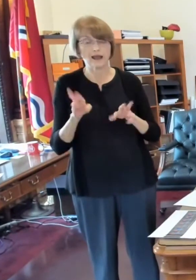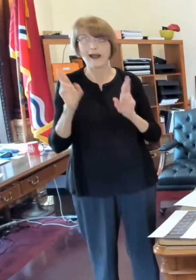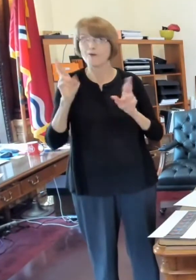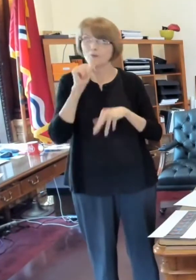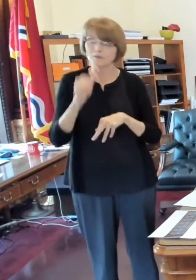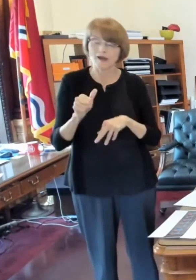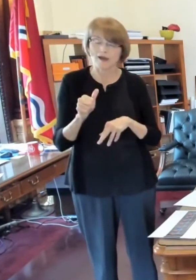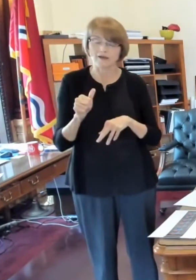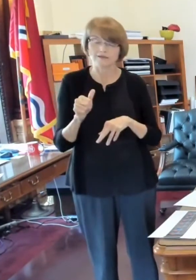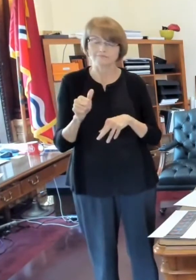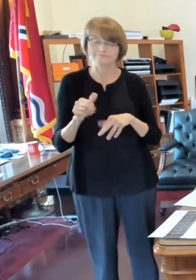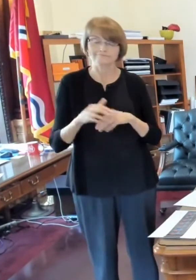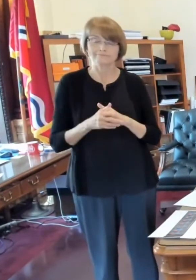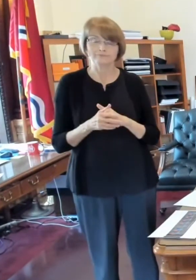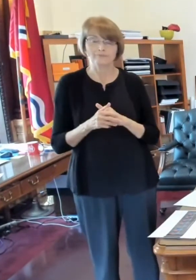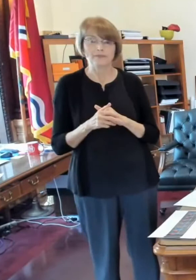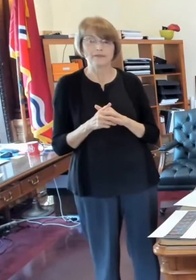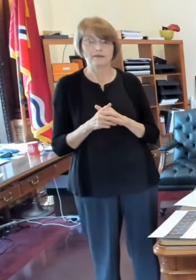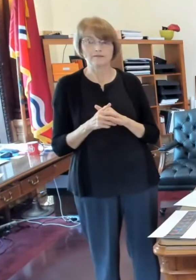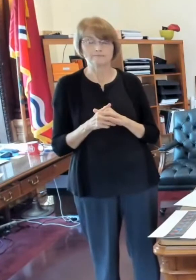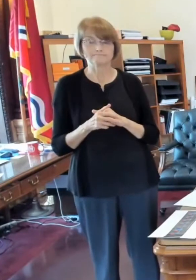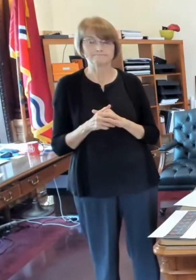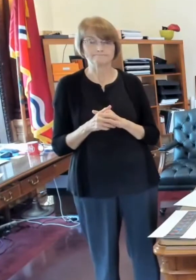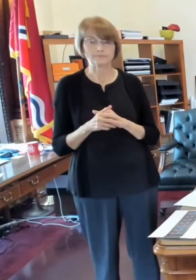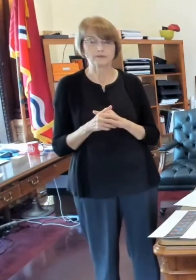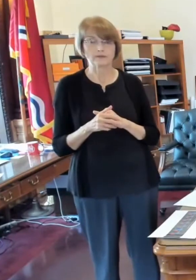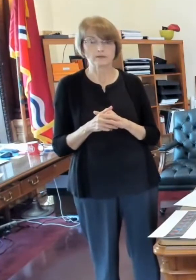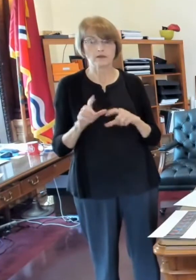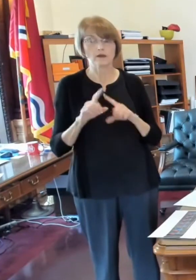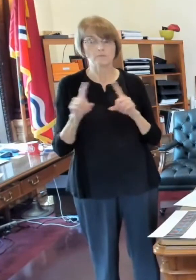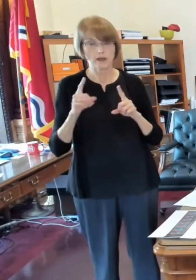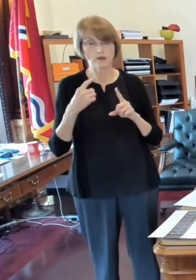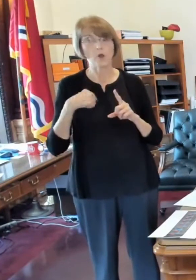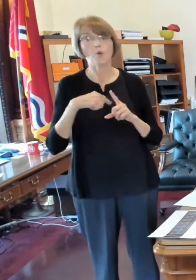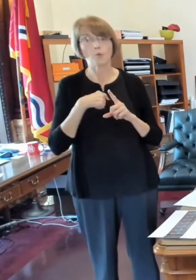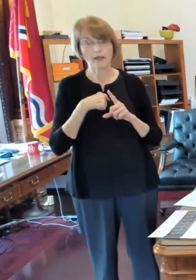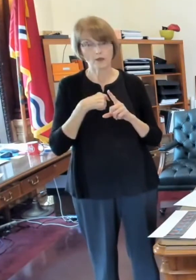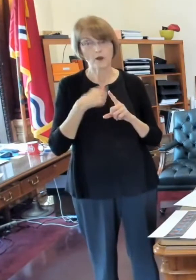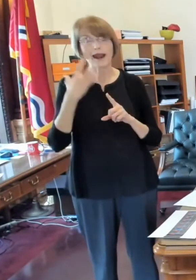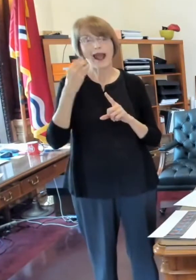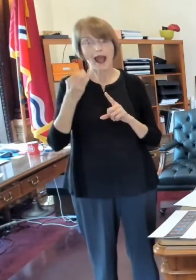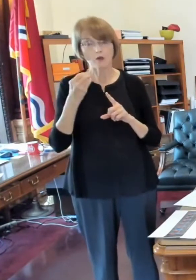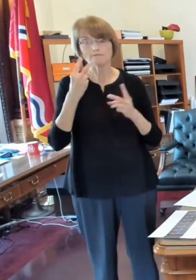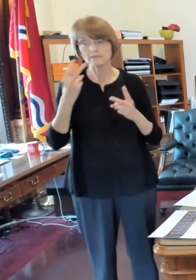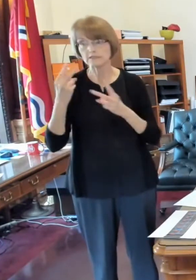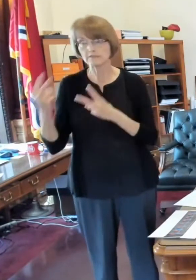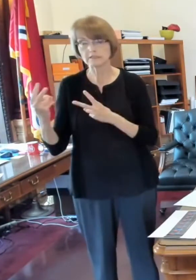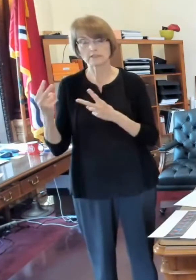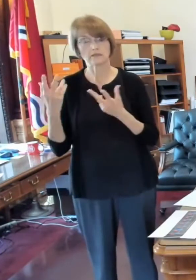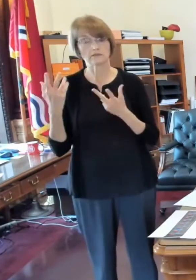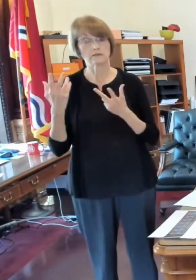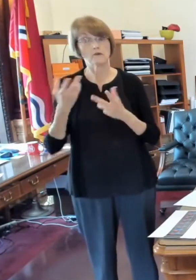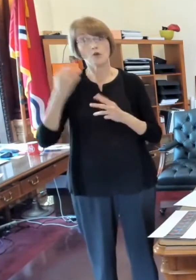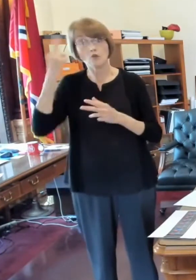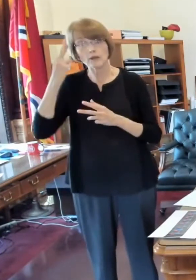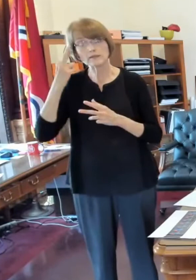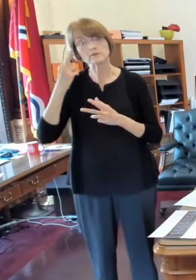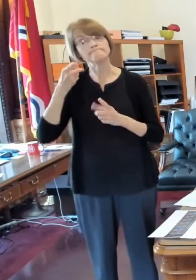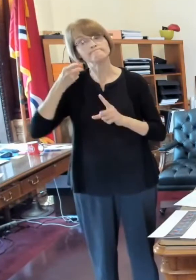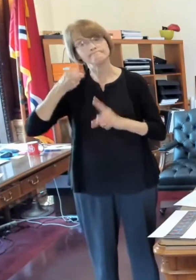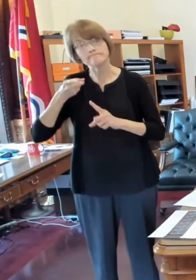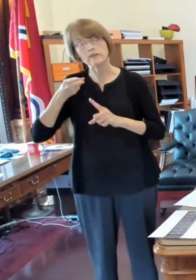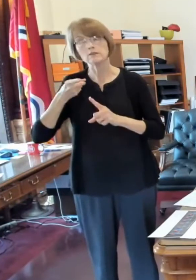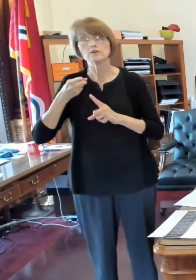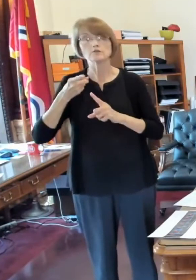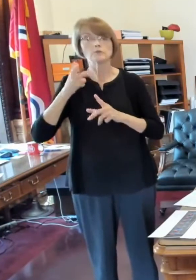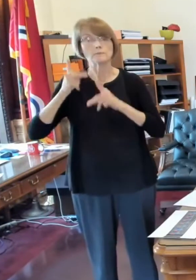any. But you know, we are out there. We just want folks to be safe, and we're just trying to be able to